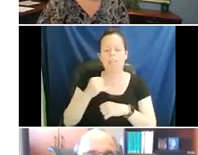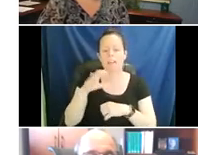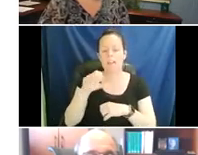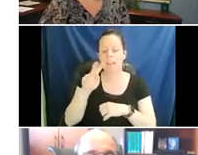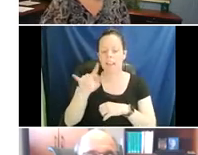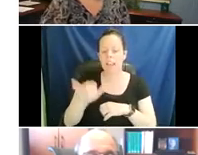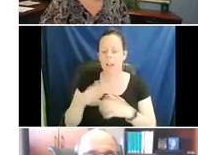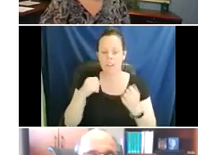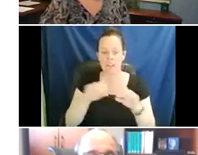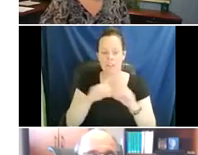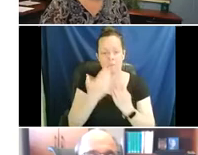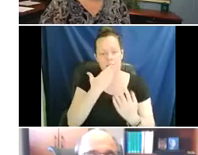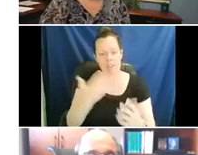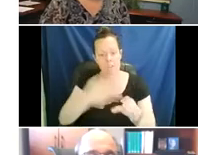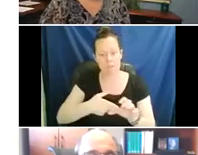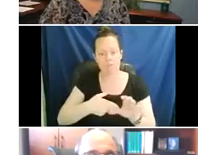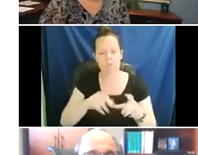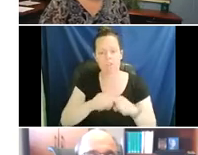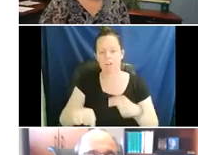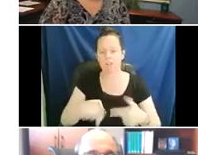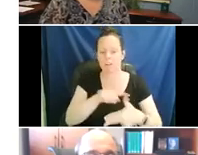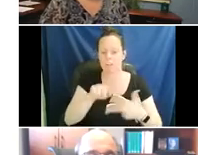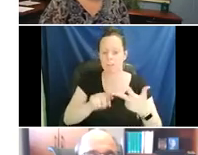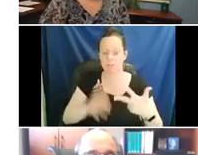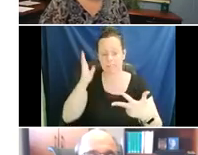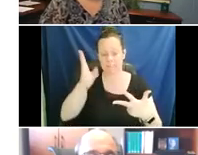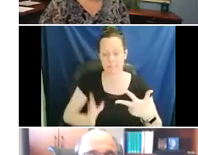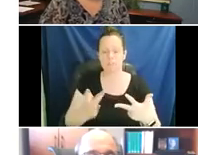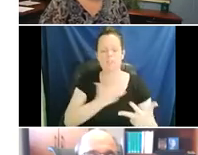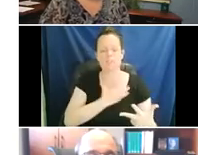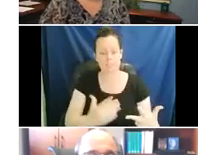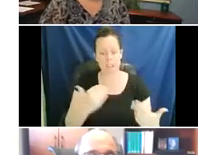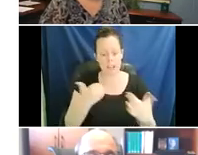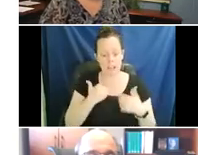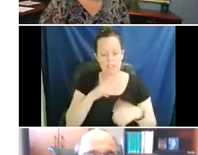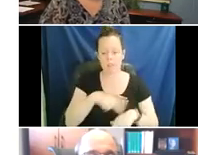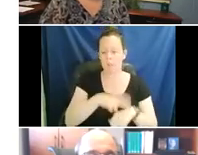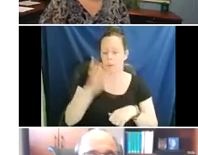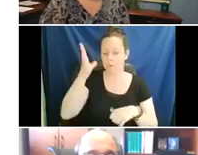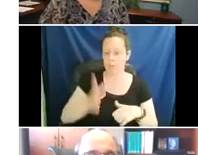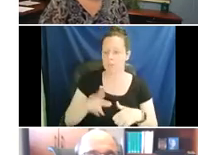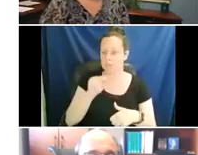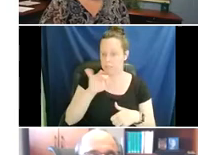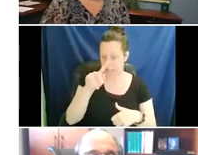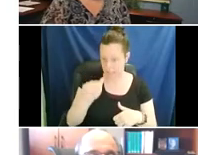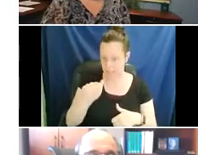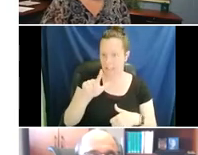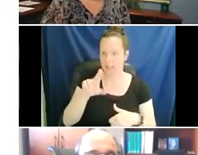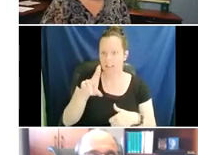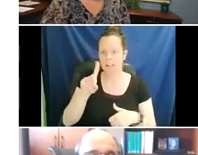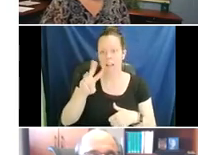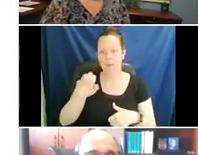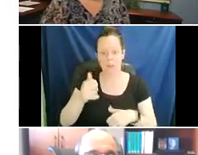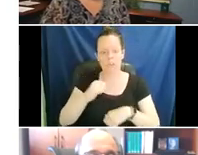call today. We have three speakers. Normally, we have our normal speakers of Nita Ludwig of the Rock Island County Health